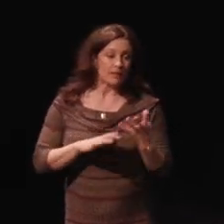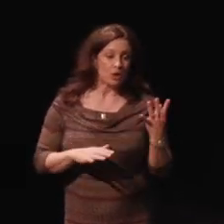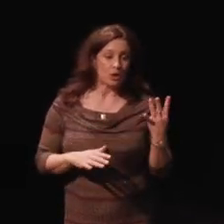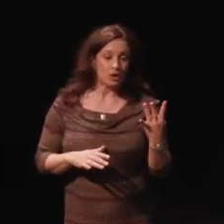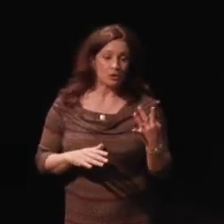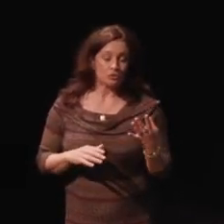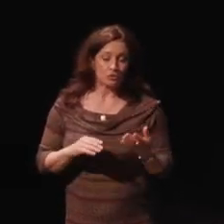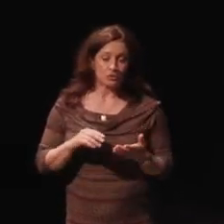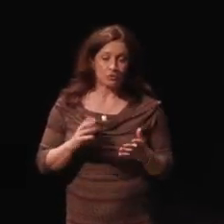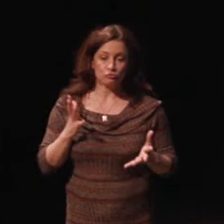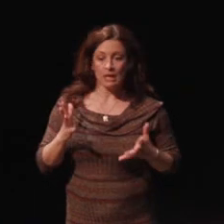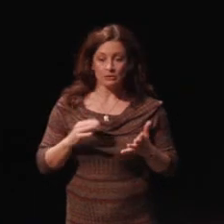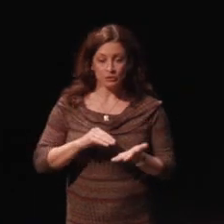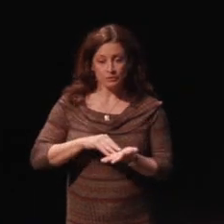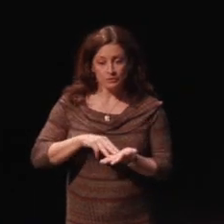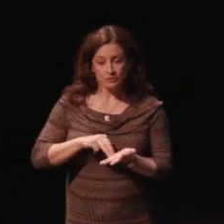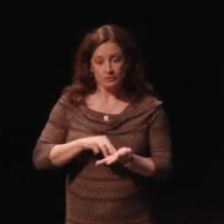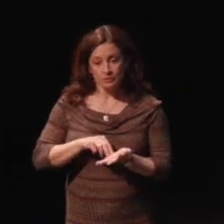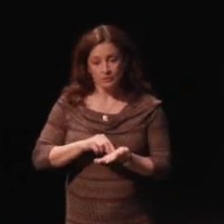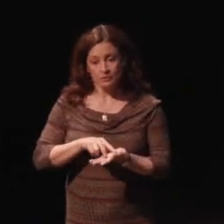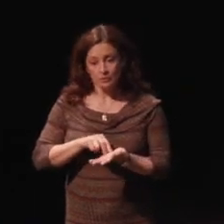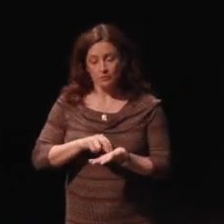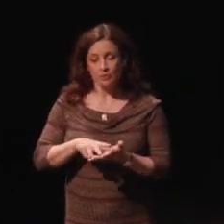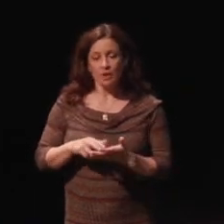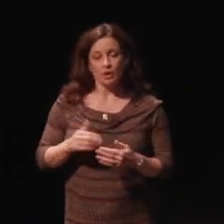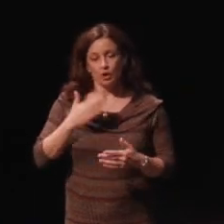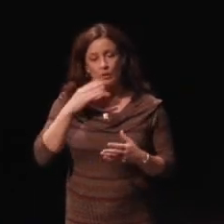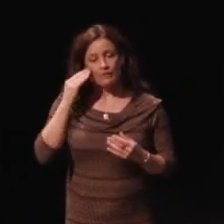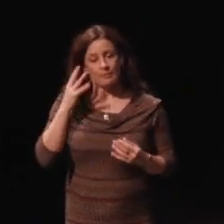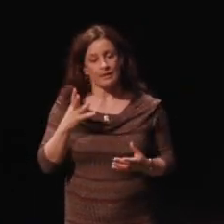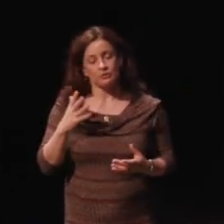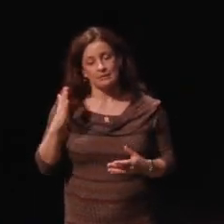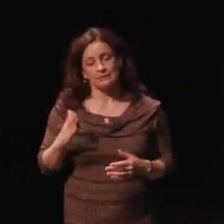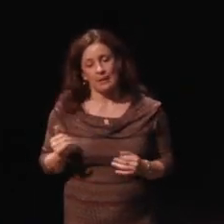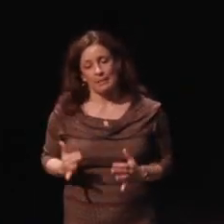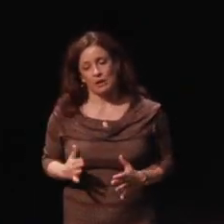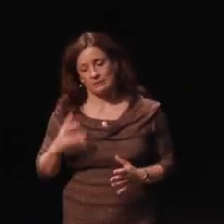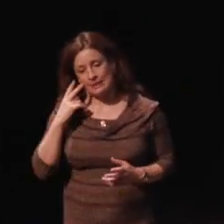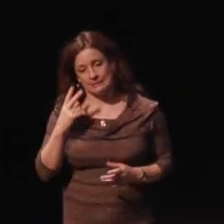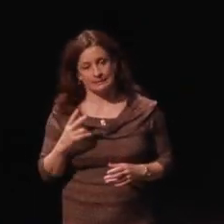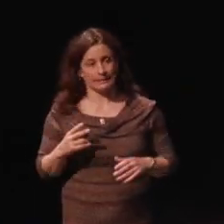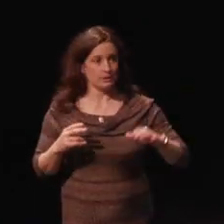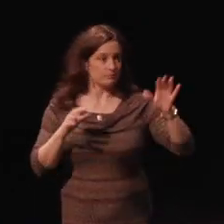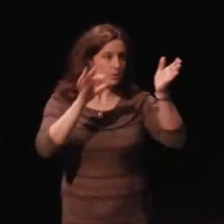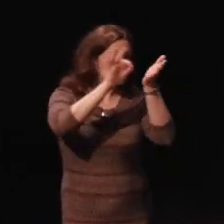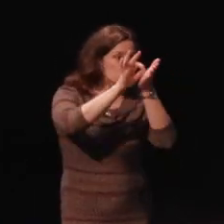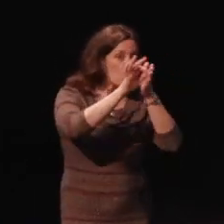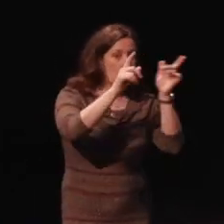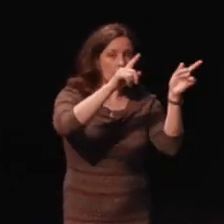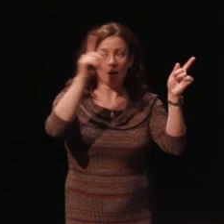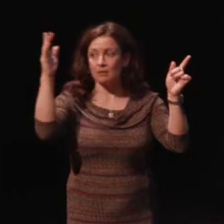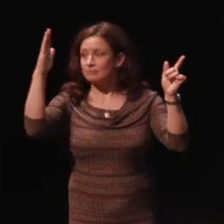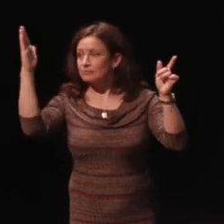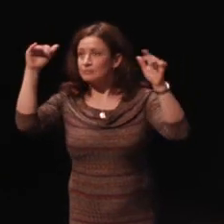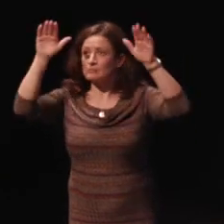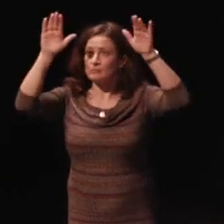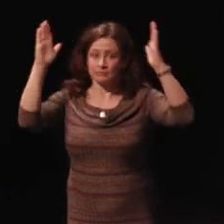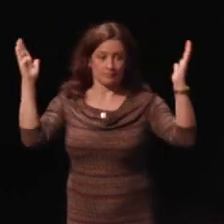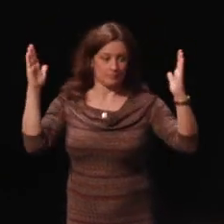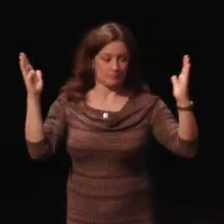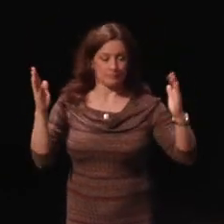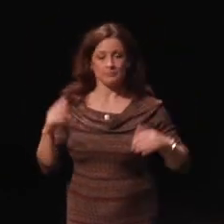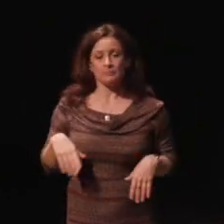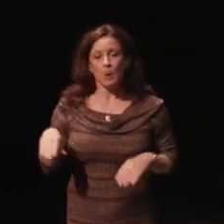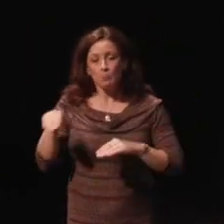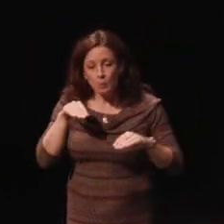that sighted players can see, usually at the top or edges of the screen, like your score, the time, moves, goals, lives,